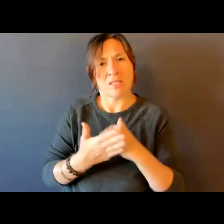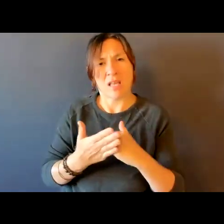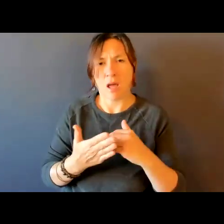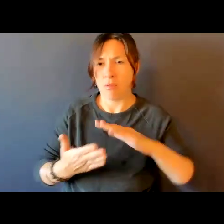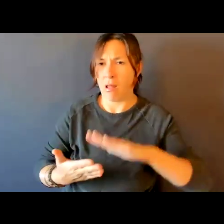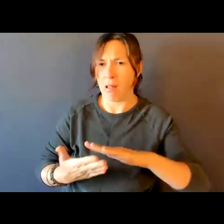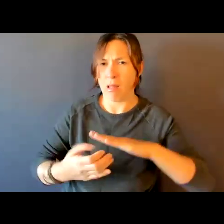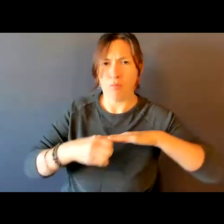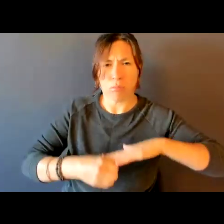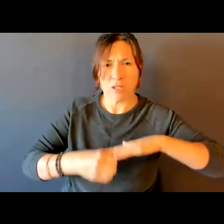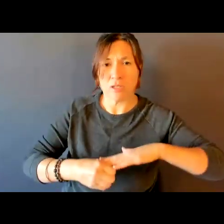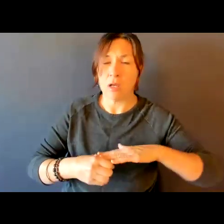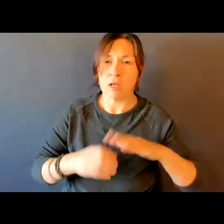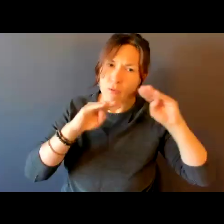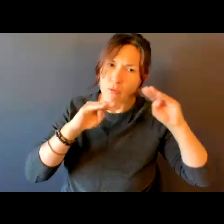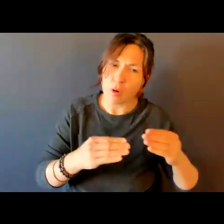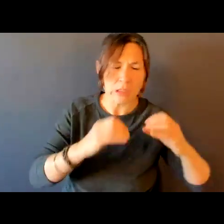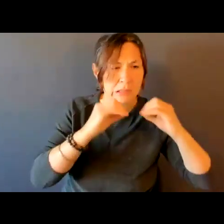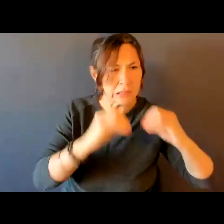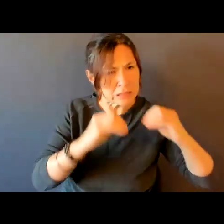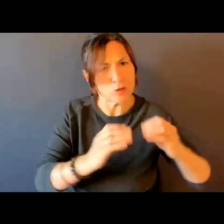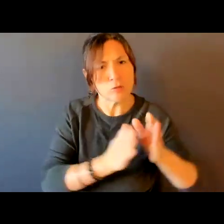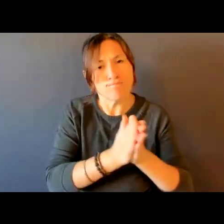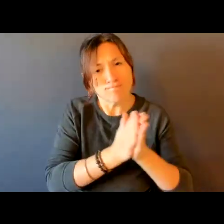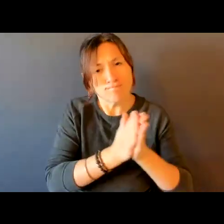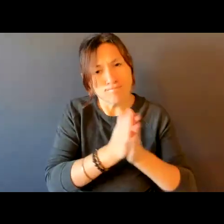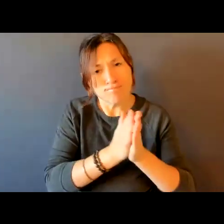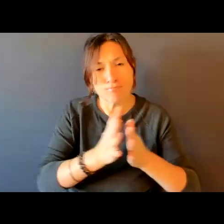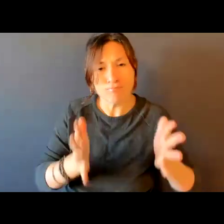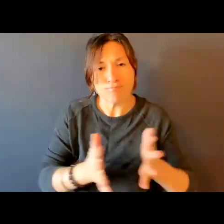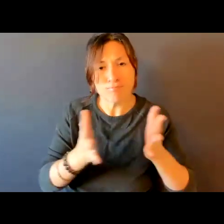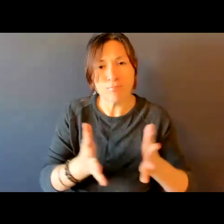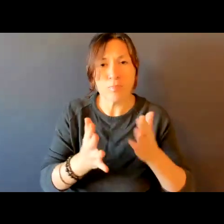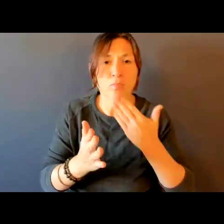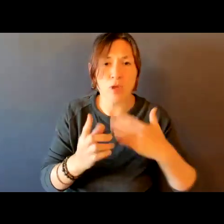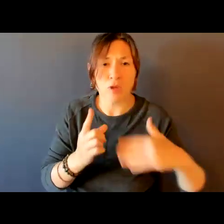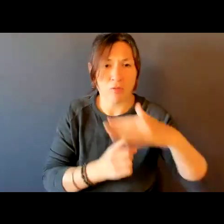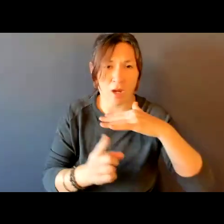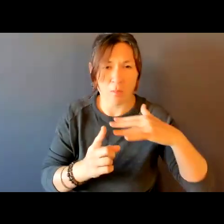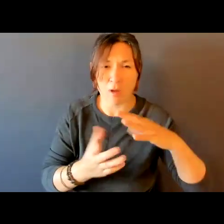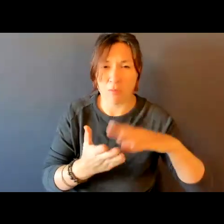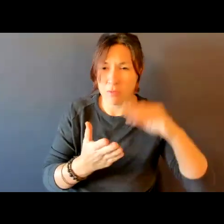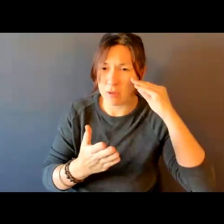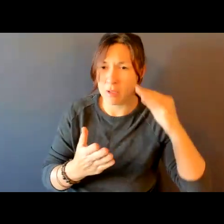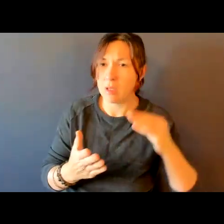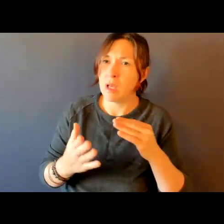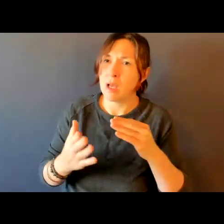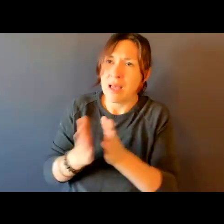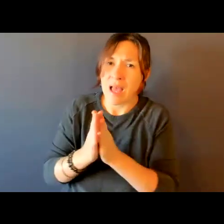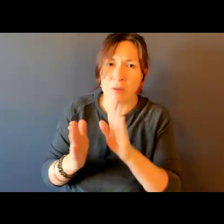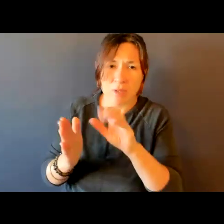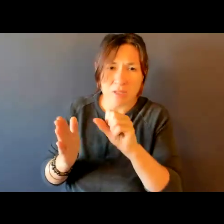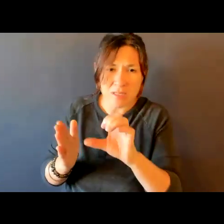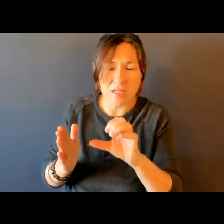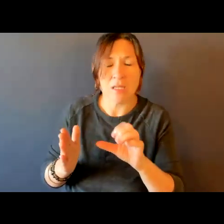focus on our passion for teaching and fostering a nurturing learning environment. I urge the school committee members to take definitive action. First,